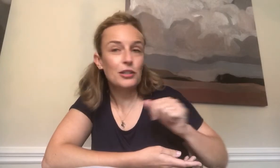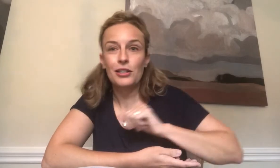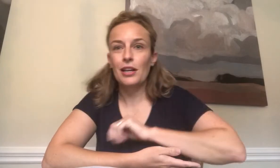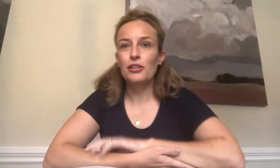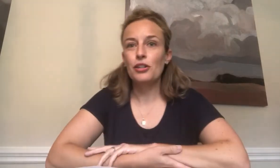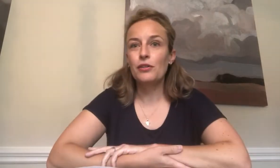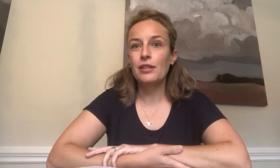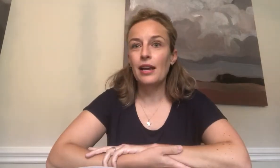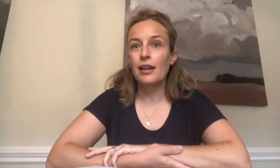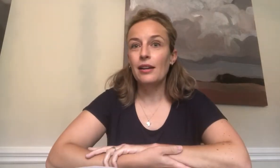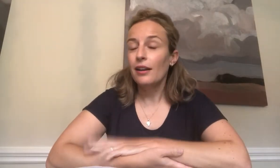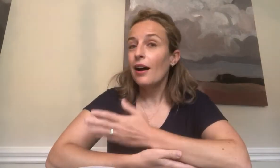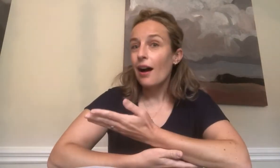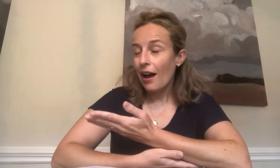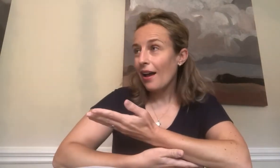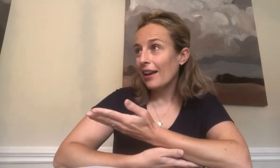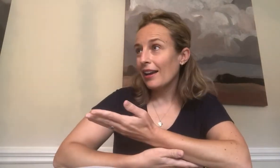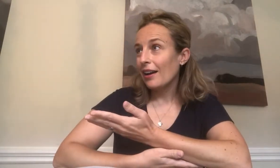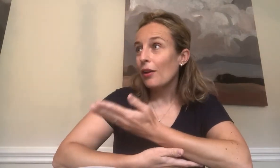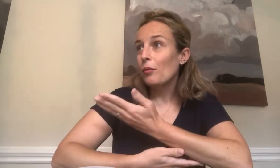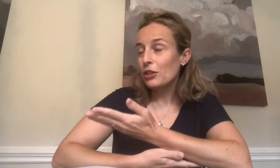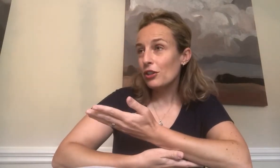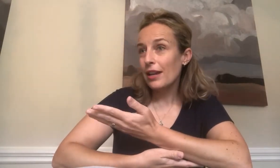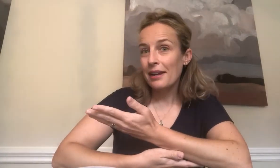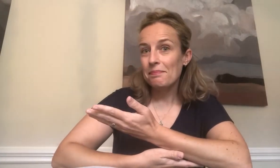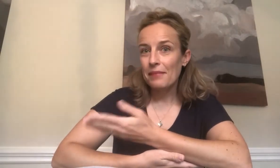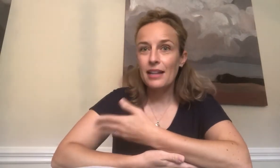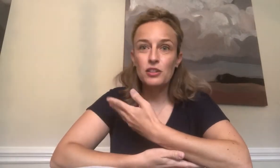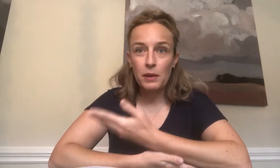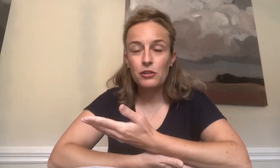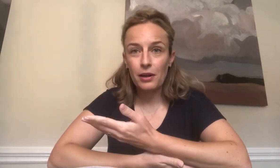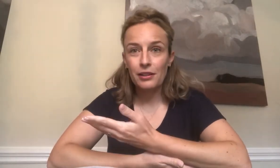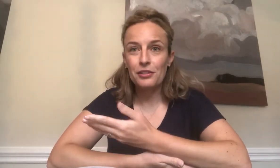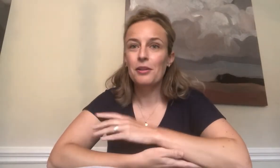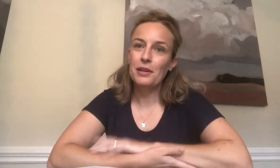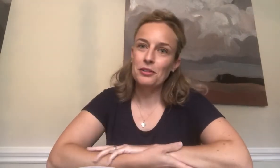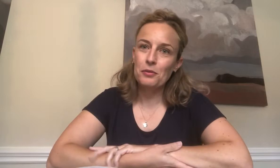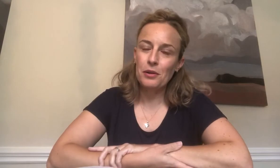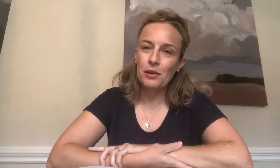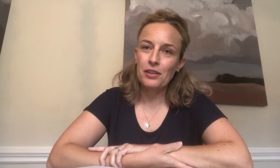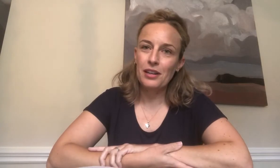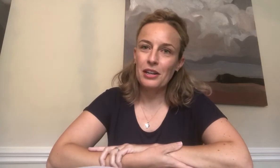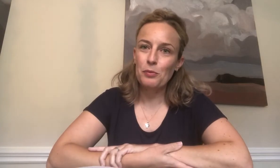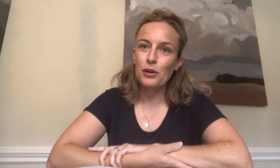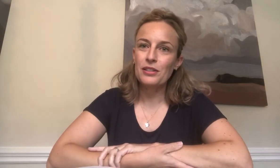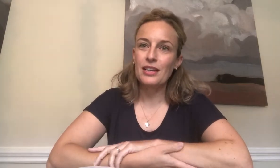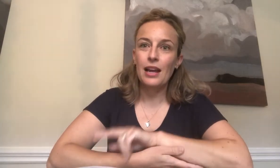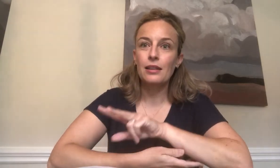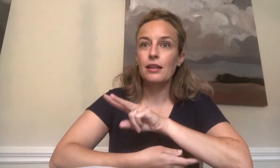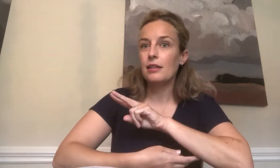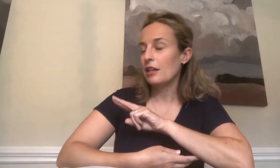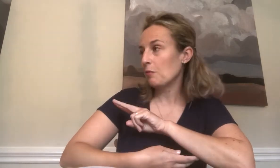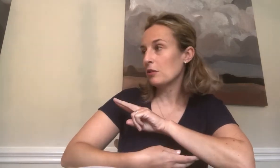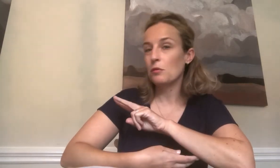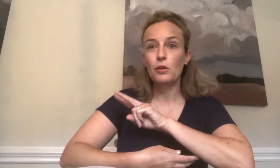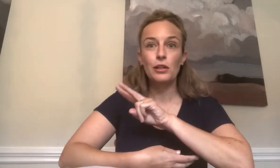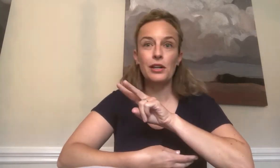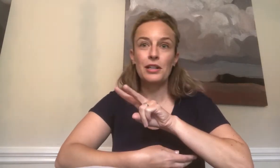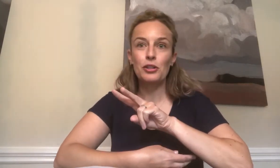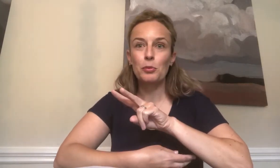and such? You say, hi, what's your name? And speak directly to them as you would with another person. And then the deaf person will look at the interpreter